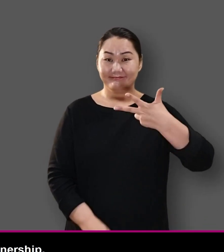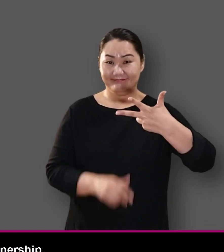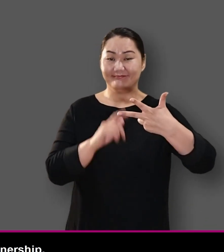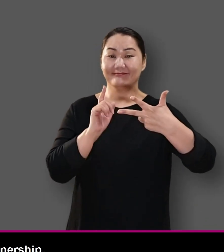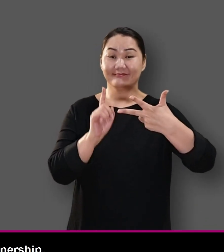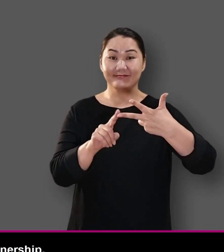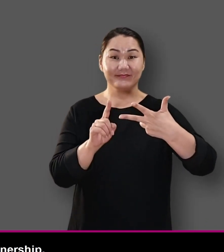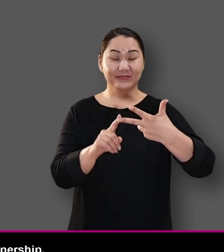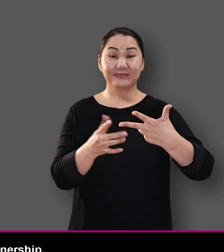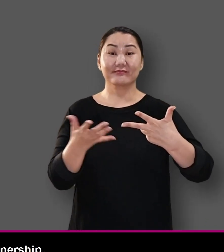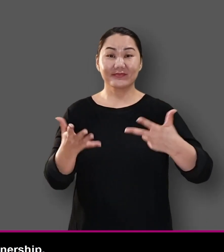ownership,